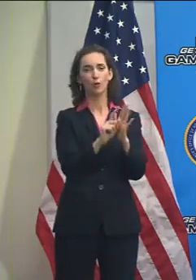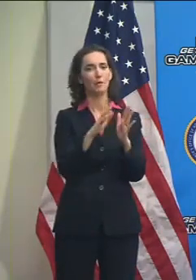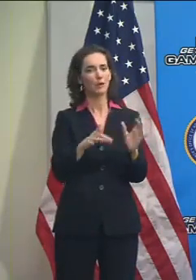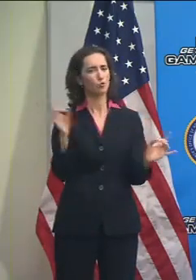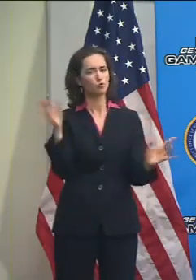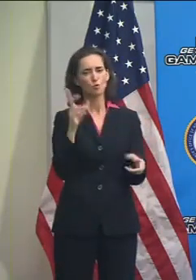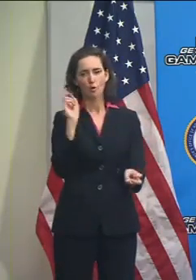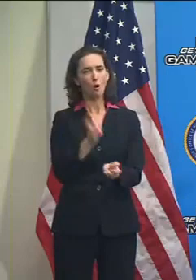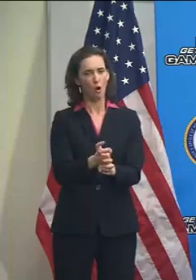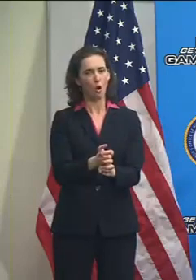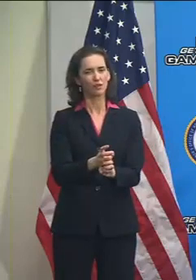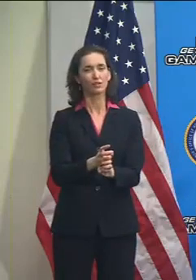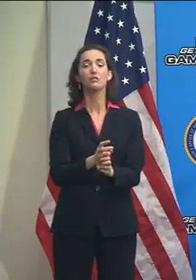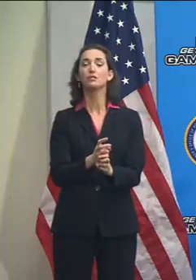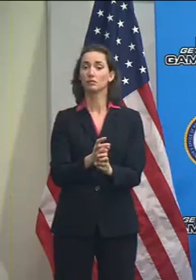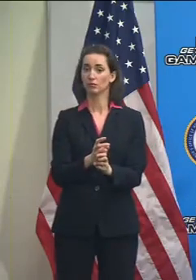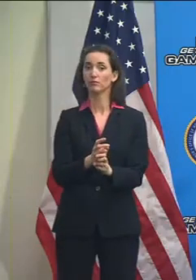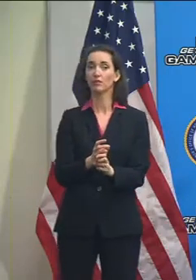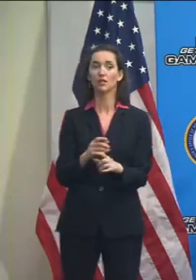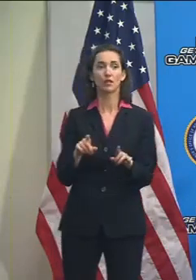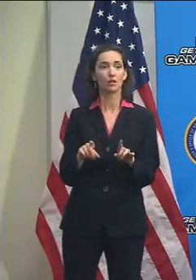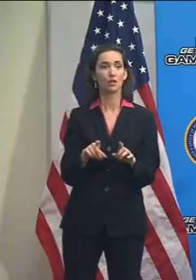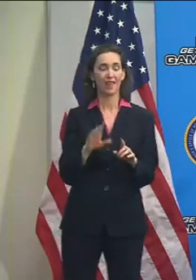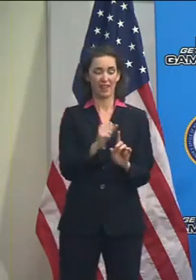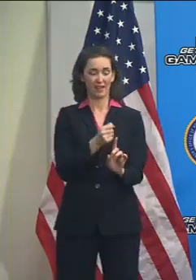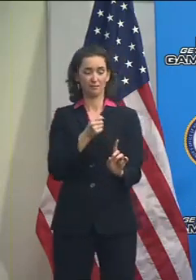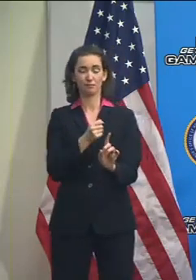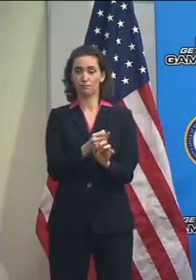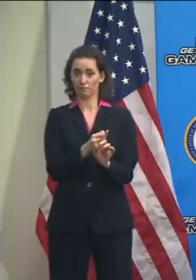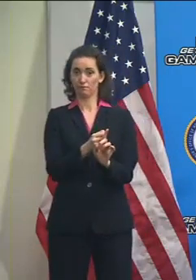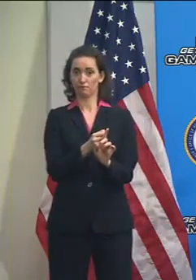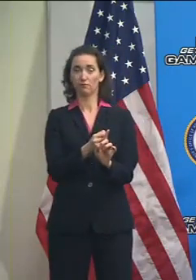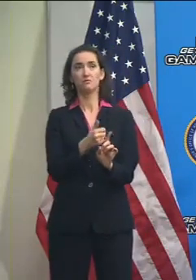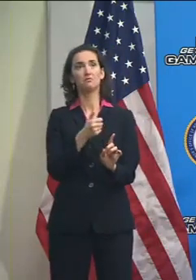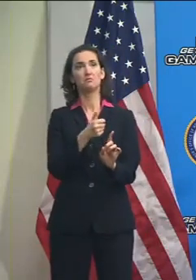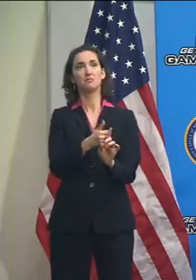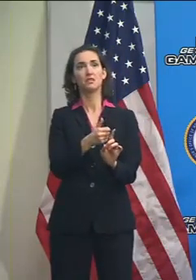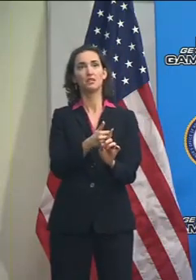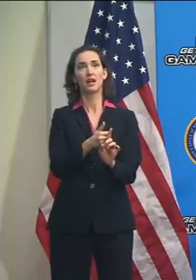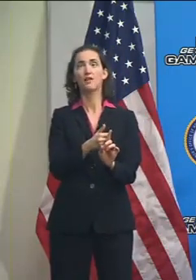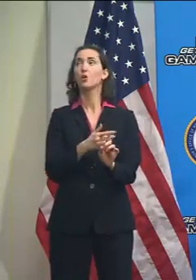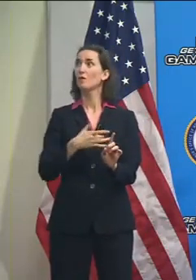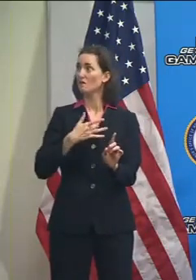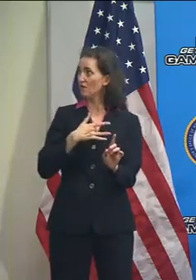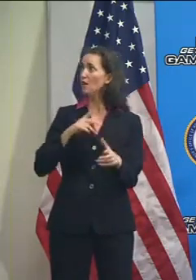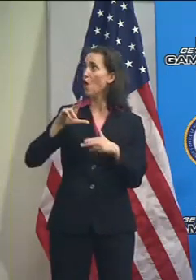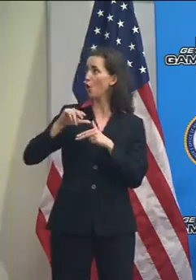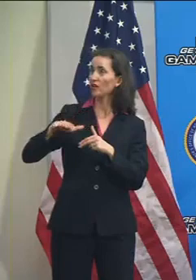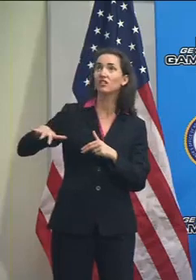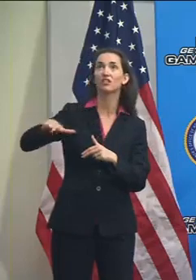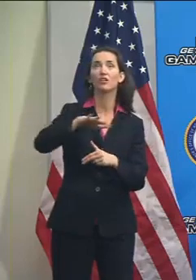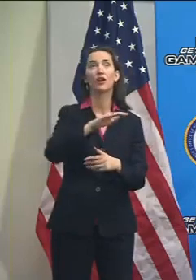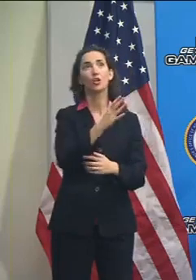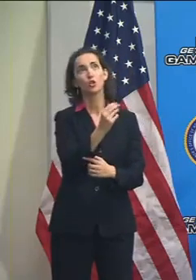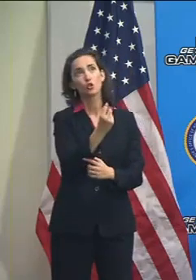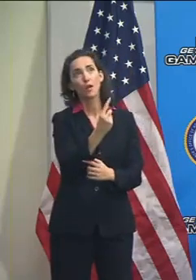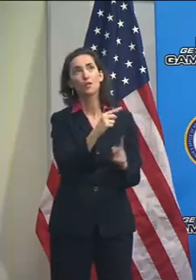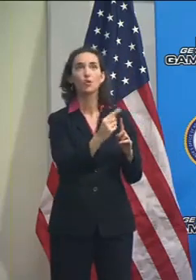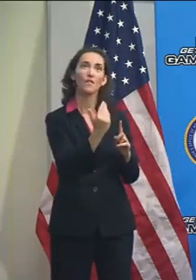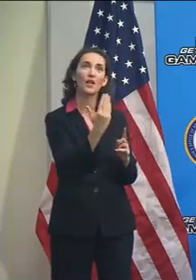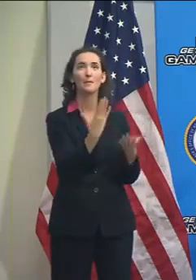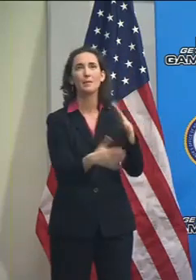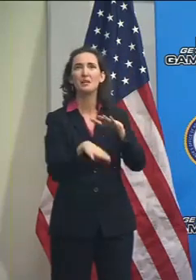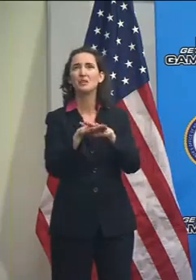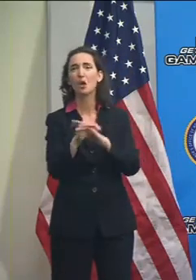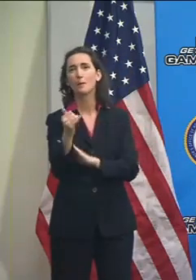bad. And the actual impacts themselves will last, again, like I mentioned, probably for about 12 to 15, maybe 18-hour period at